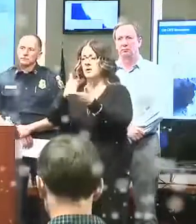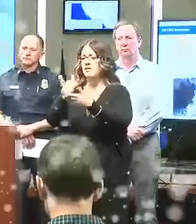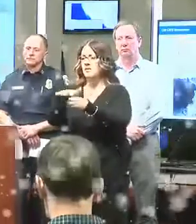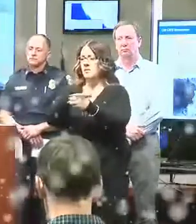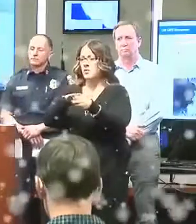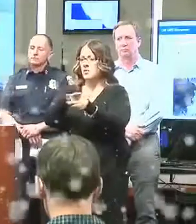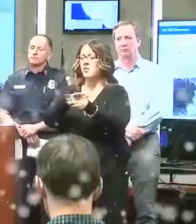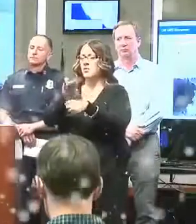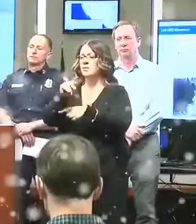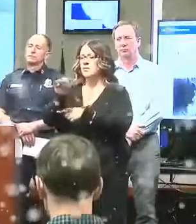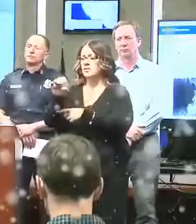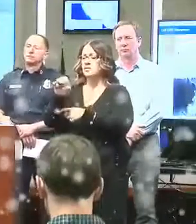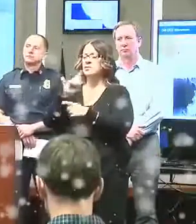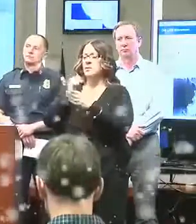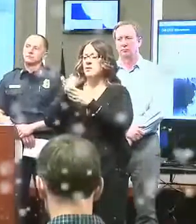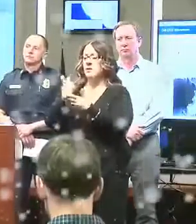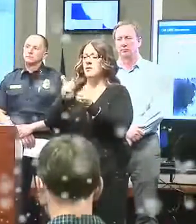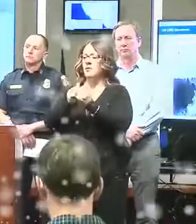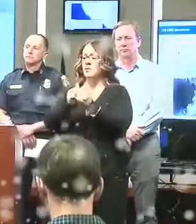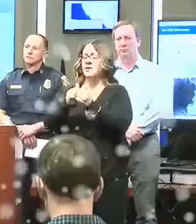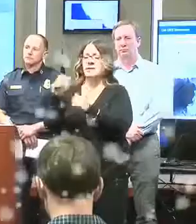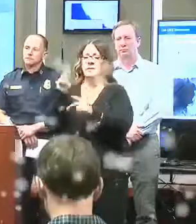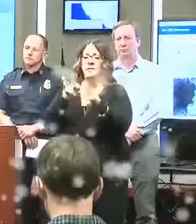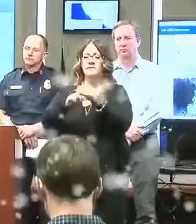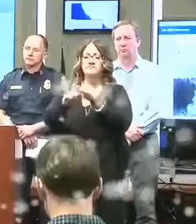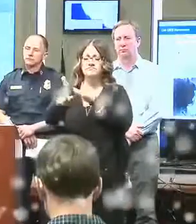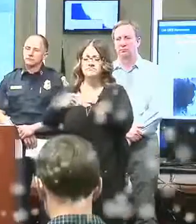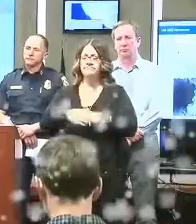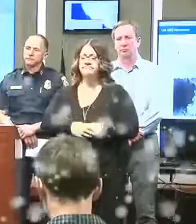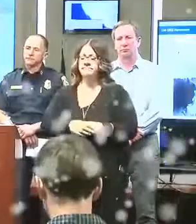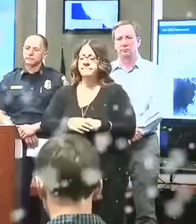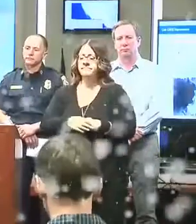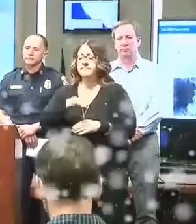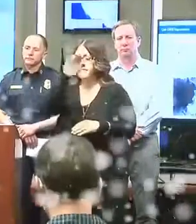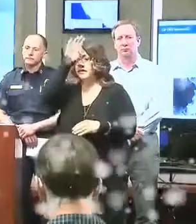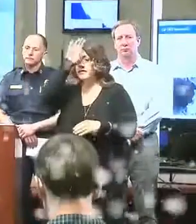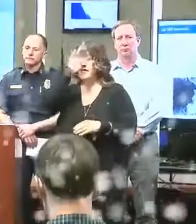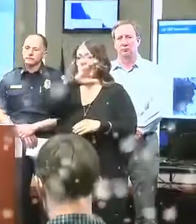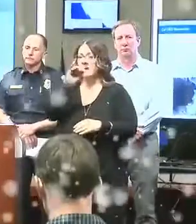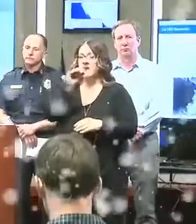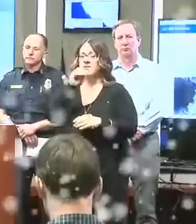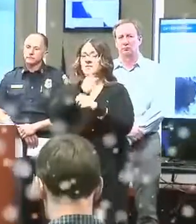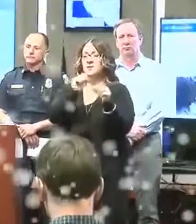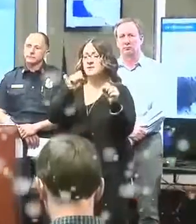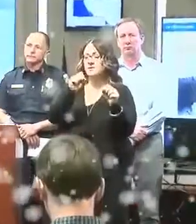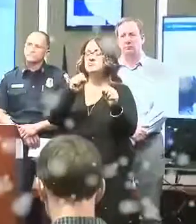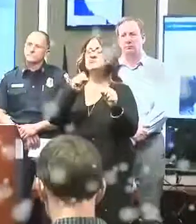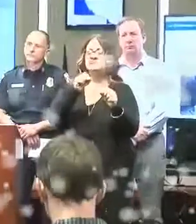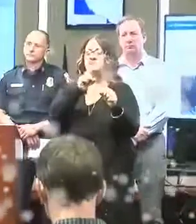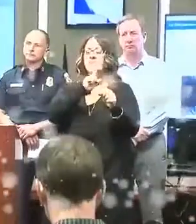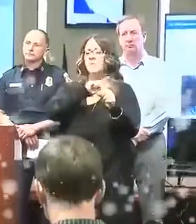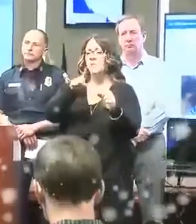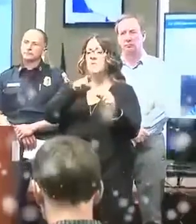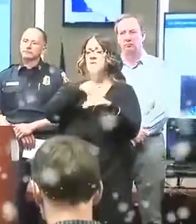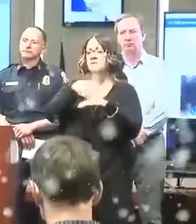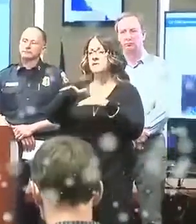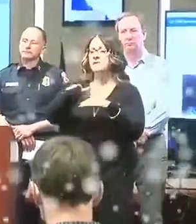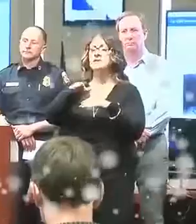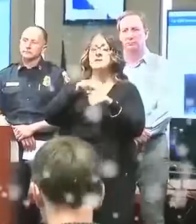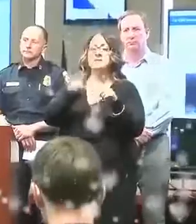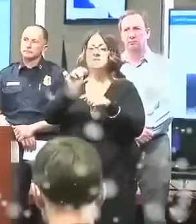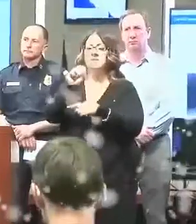with the evacuations of individuals. And our fire and rescue branch has deployed a number of swiftwater rescue